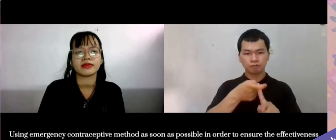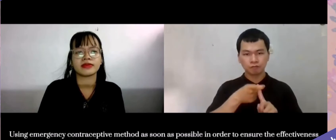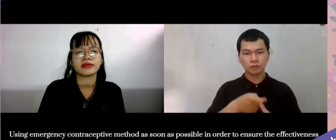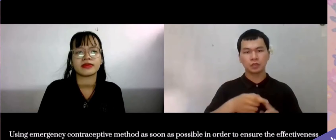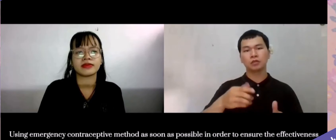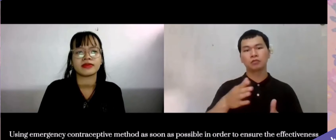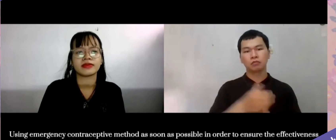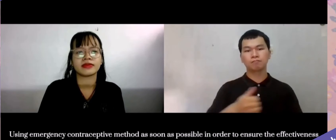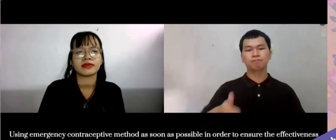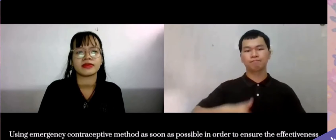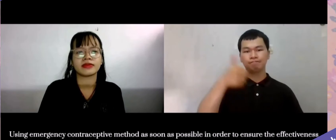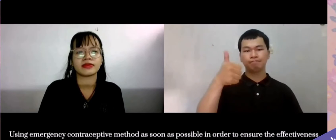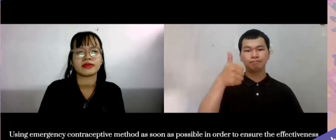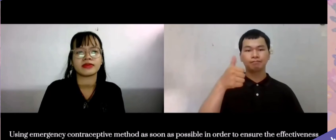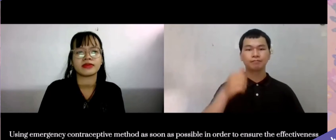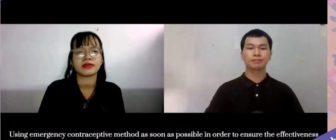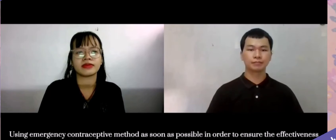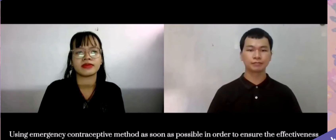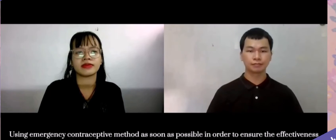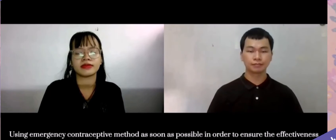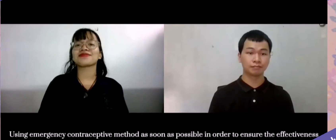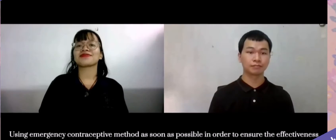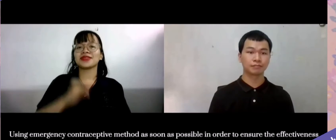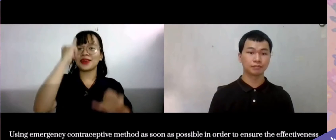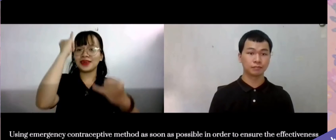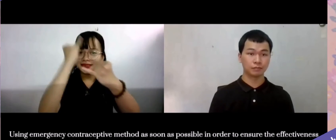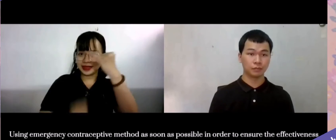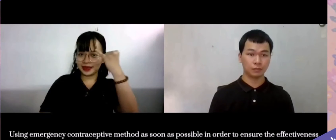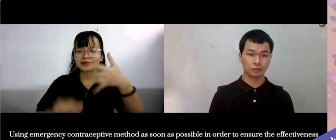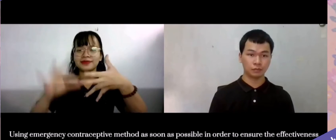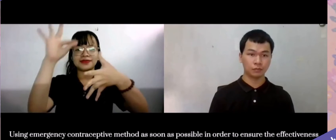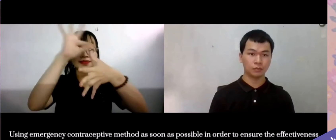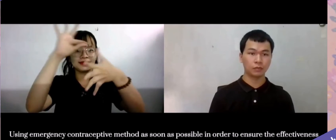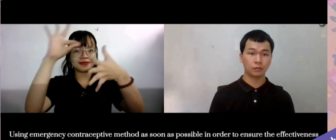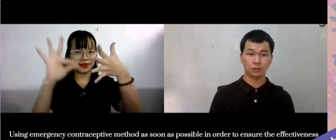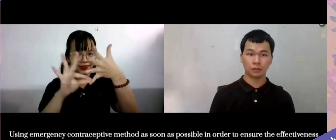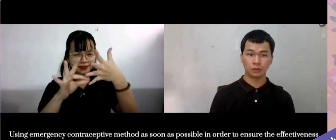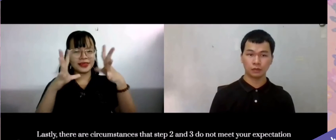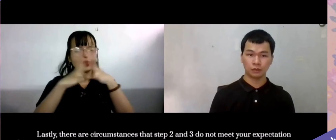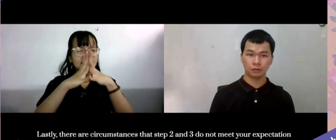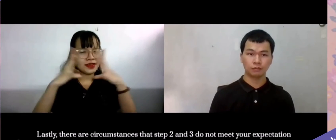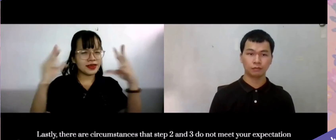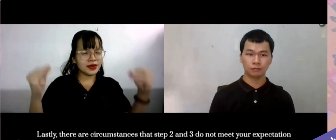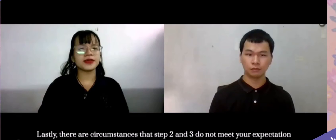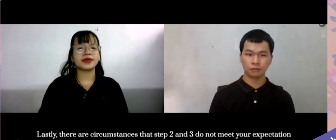Using emergency contraceptive method as soon as possible can be quite effective.